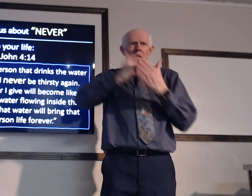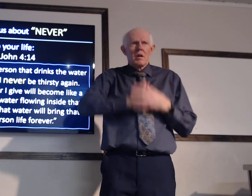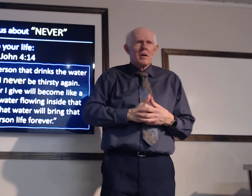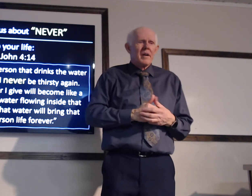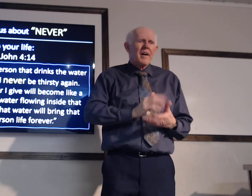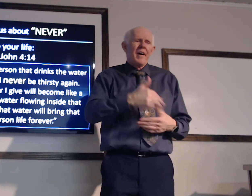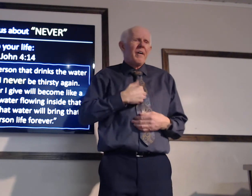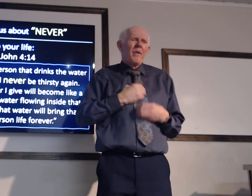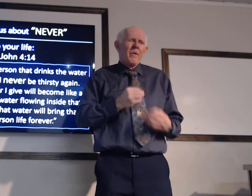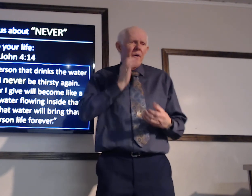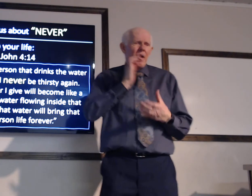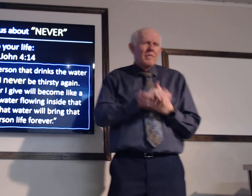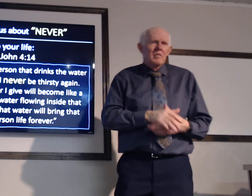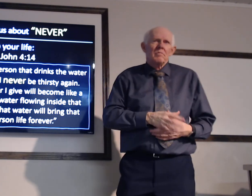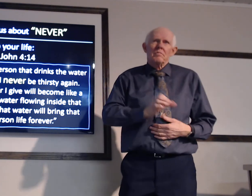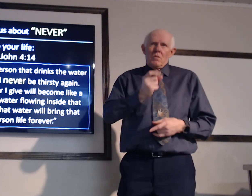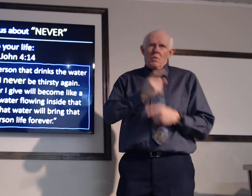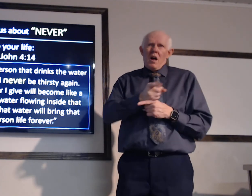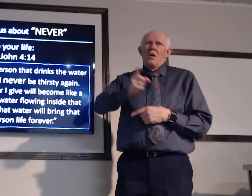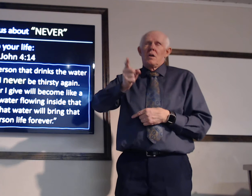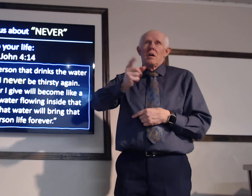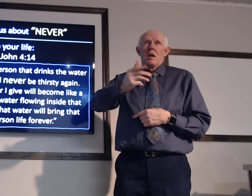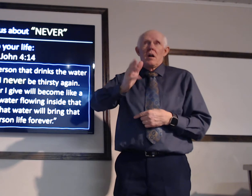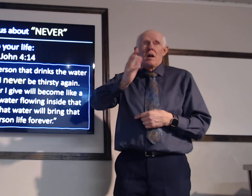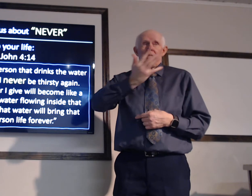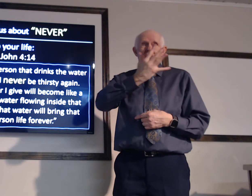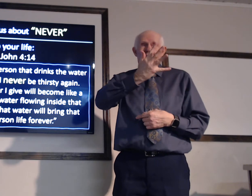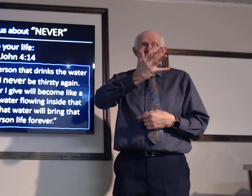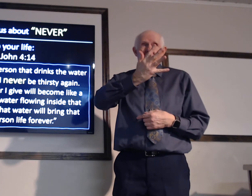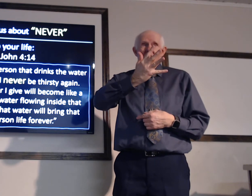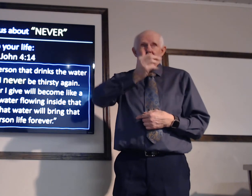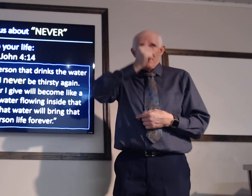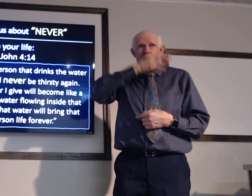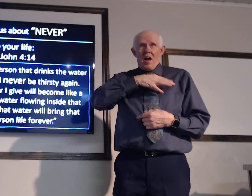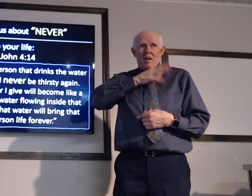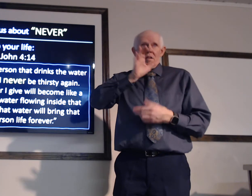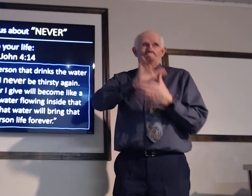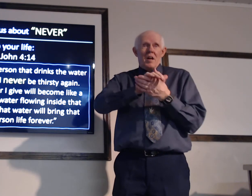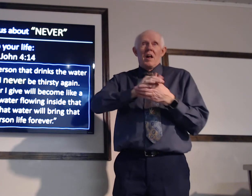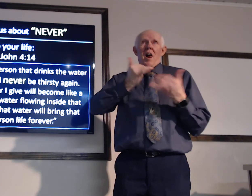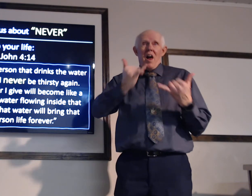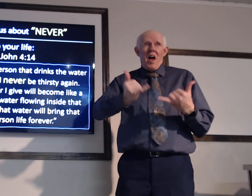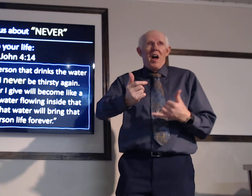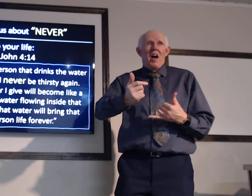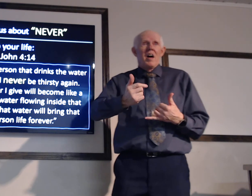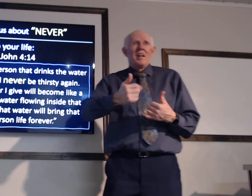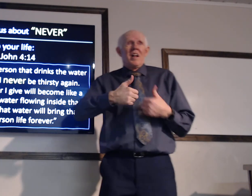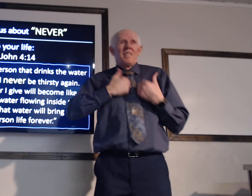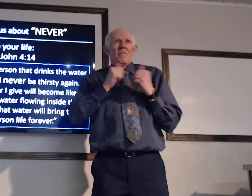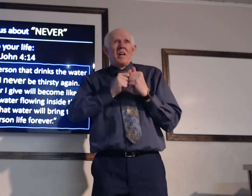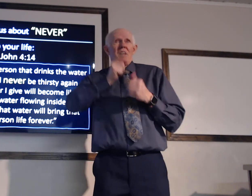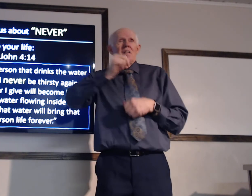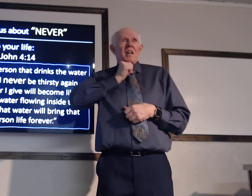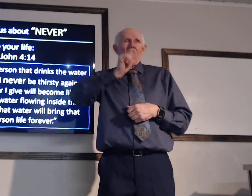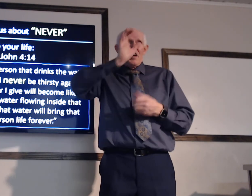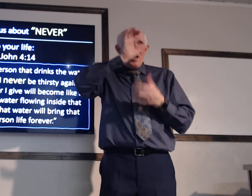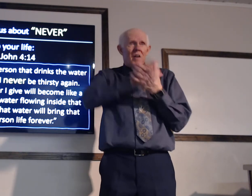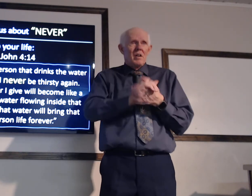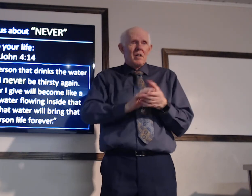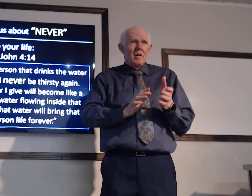Please give me some. And he said, go and get your husband. And she said, I don't have a husband. And he said, you have had five husbands. And now the man you have,